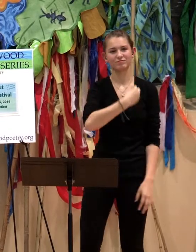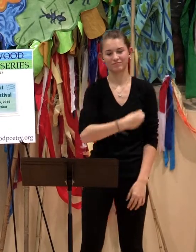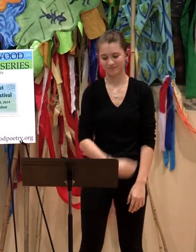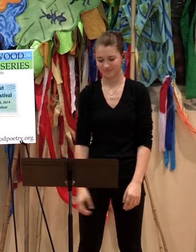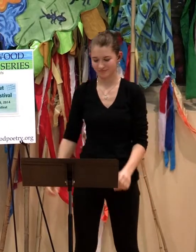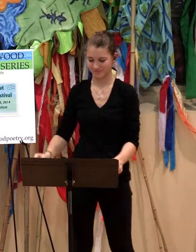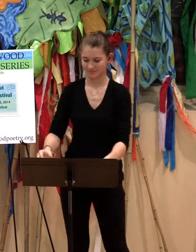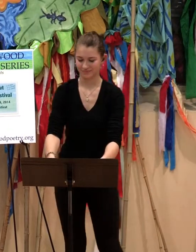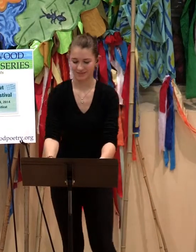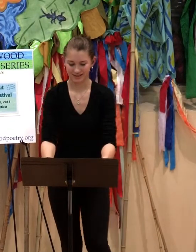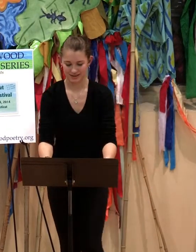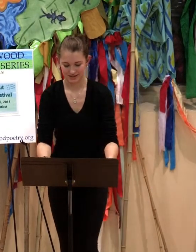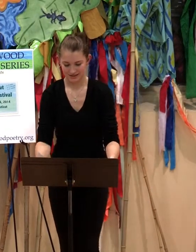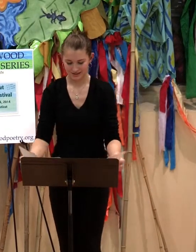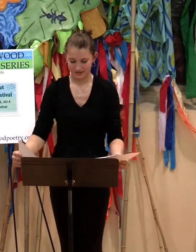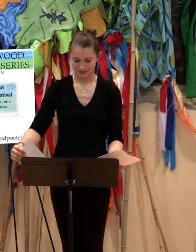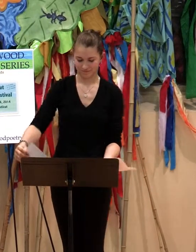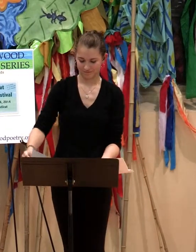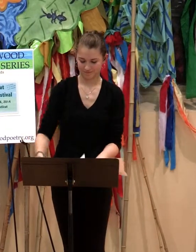Reflection of beauty.